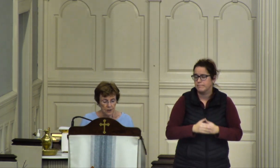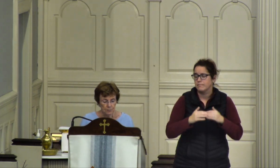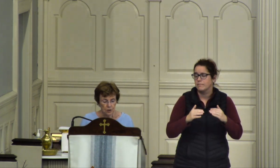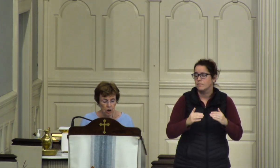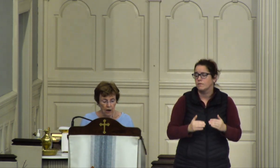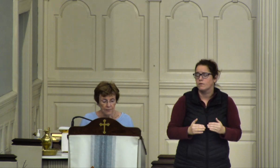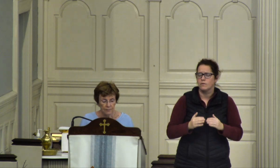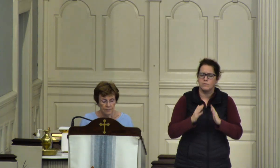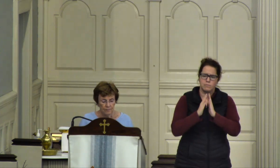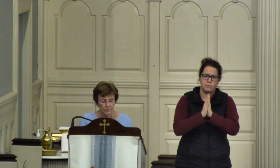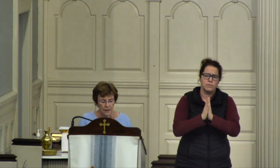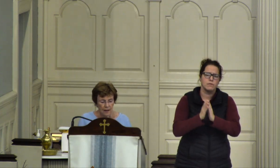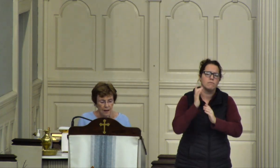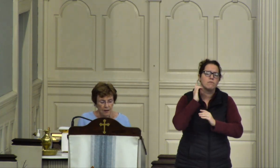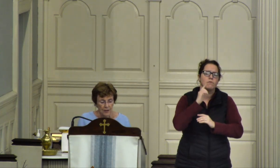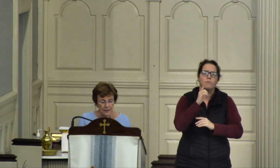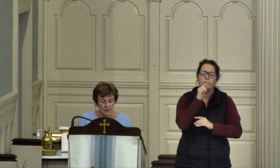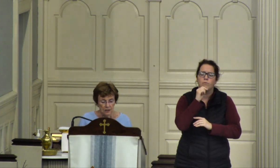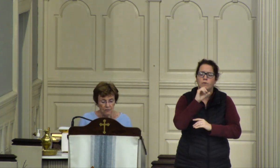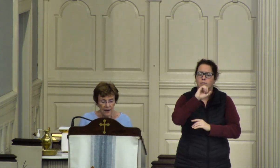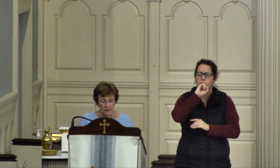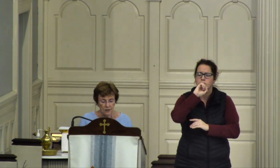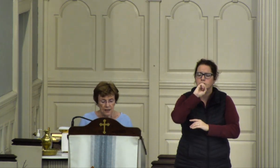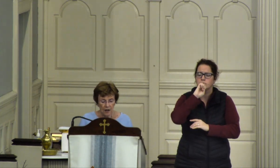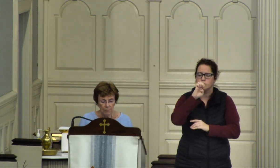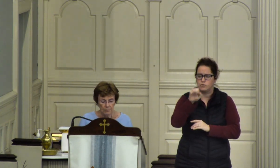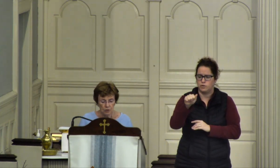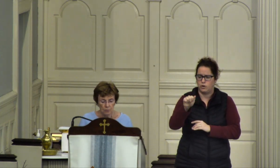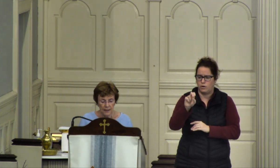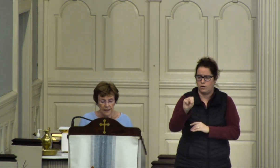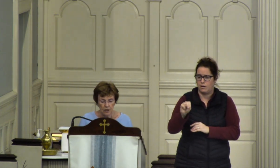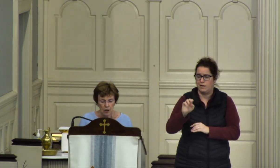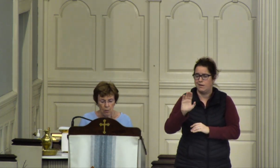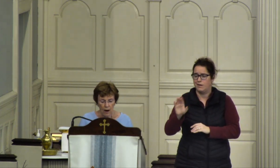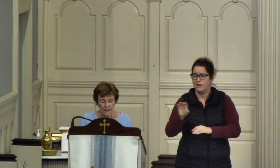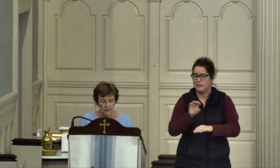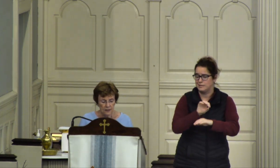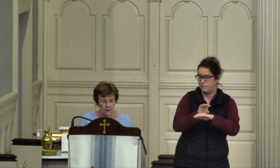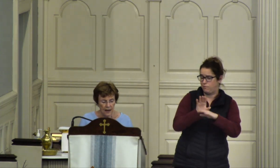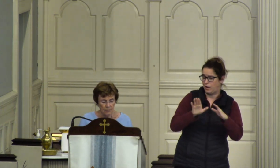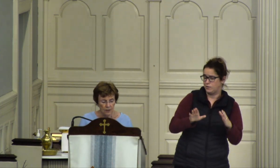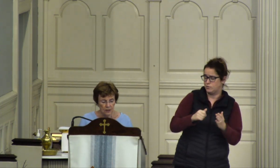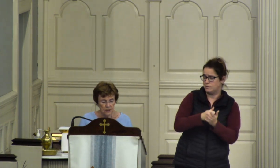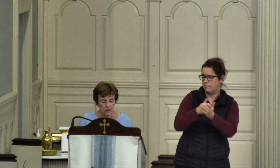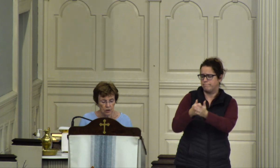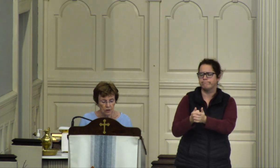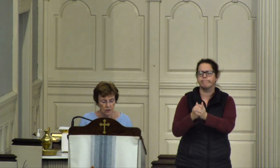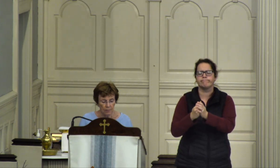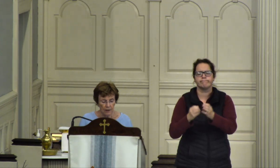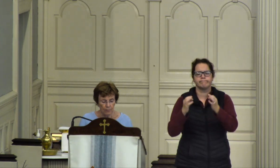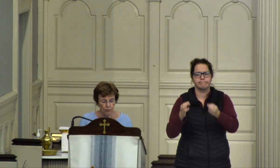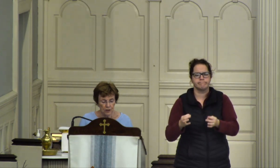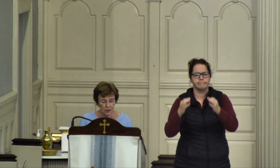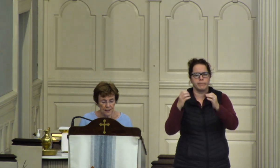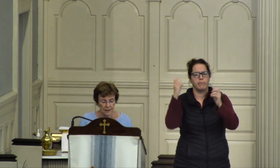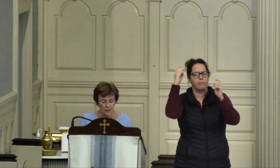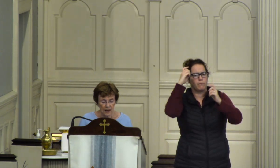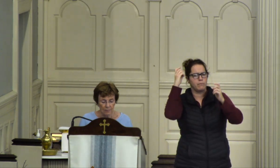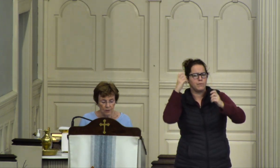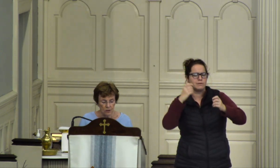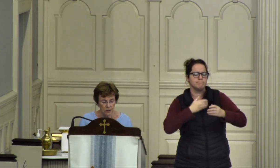For Bishop Sean, that his advisors help him to make wise and timely decisions about